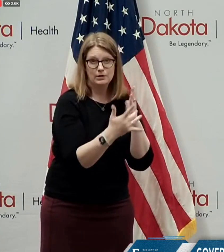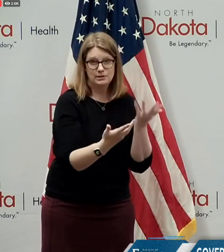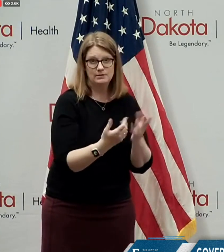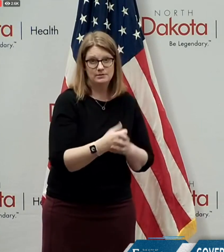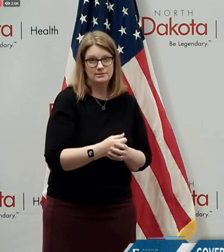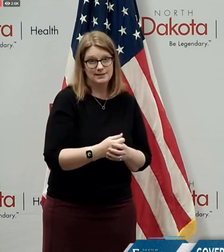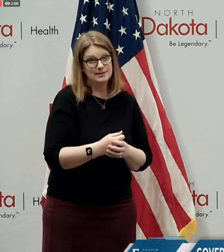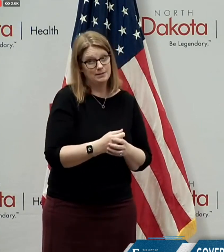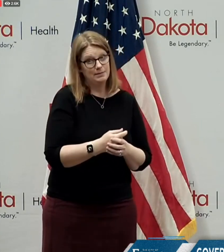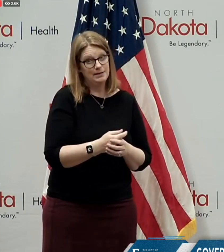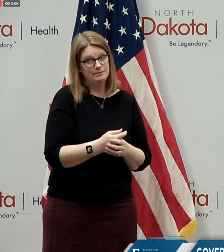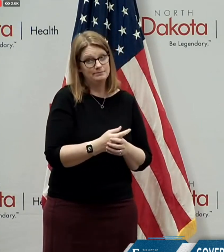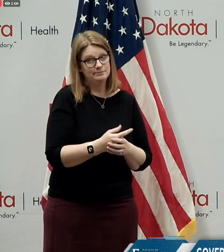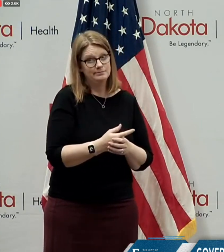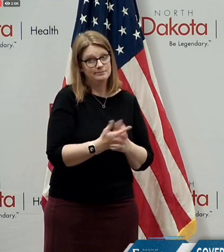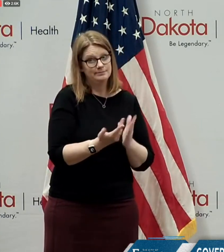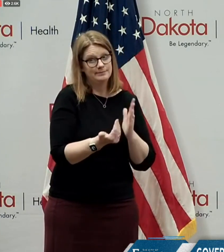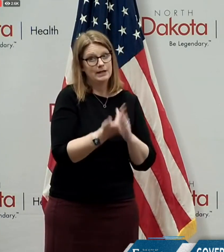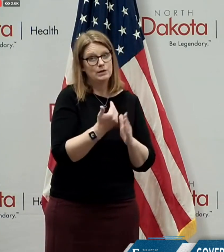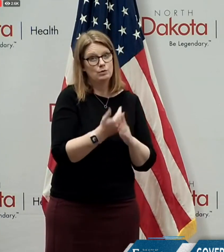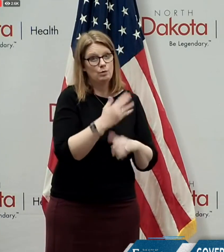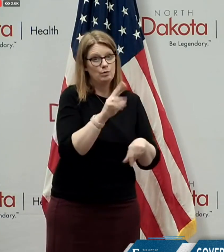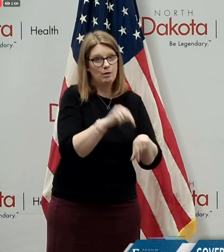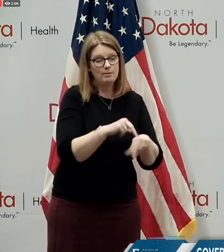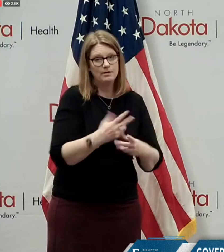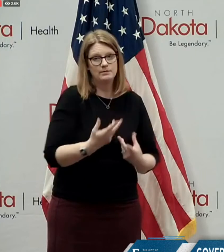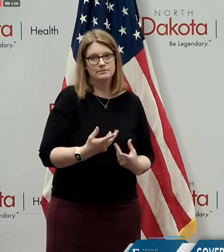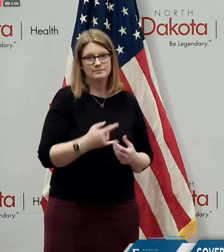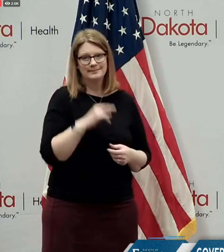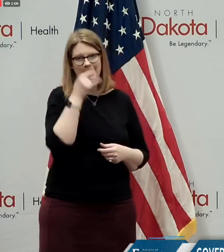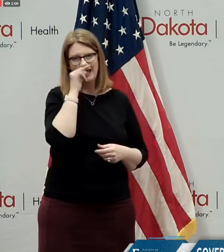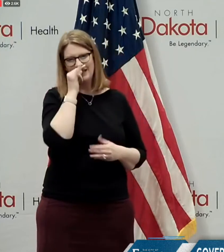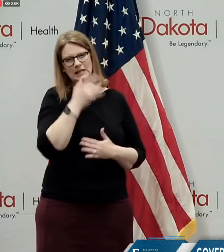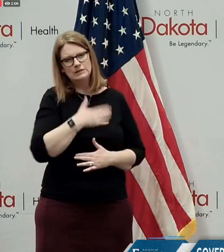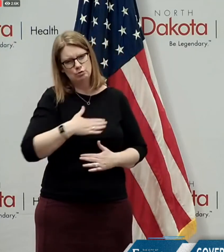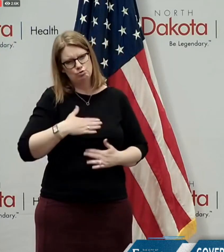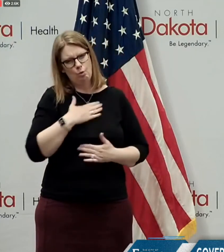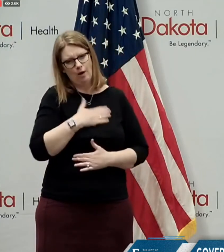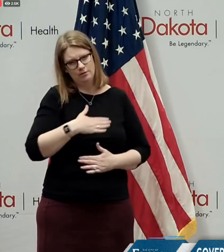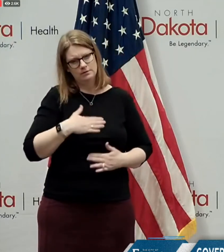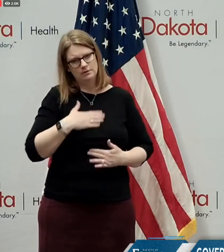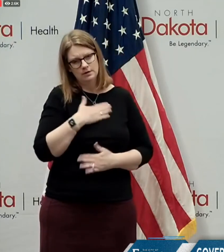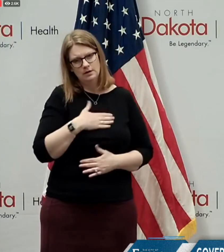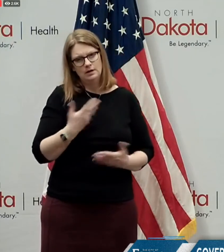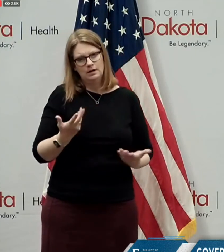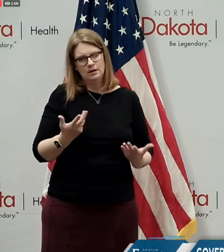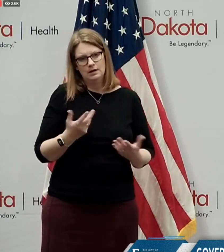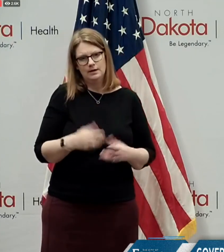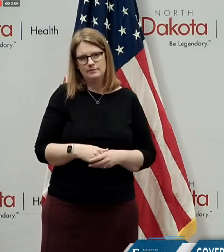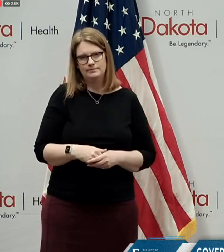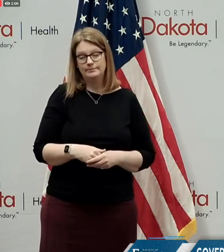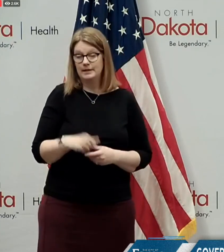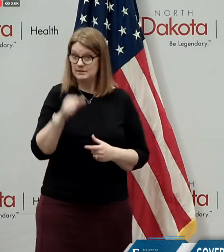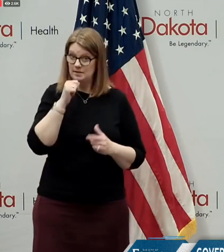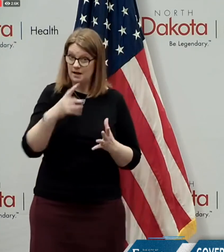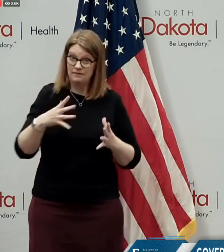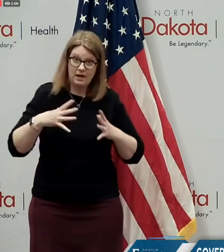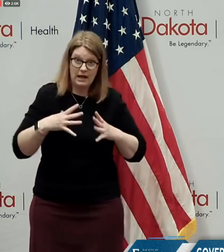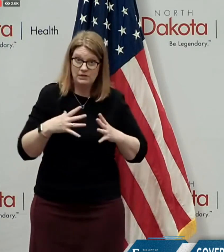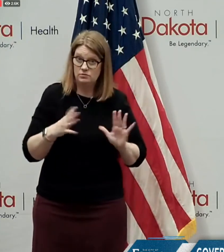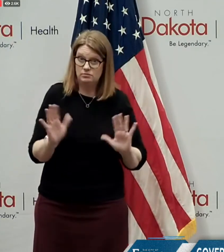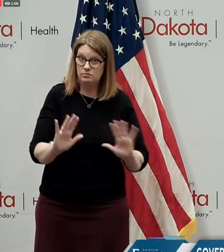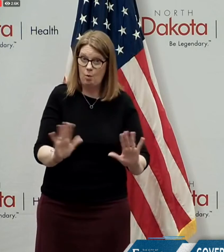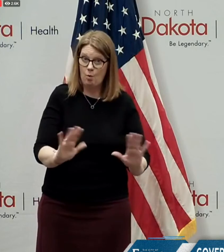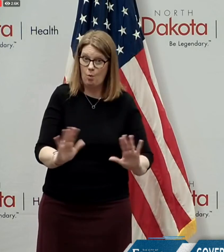you what, that is, the kids enjoy that. So it's still not a vacation to them. We're going to be having ours